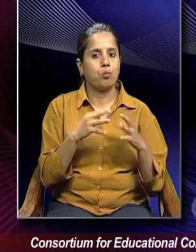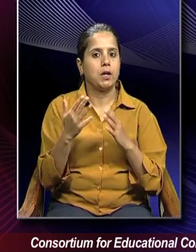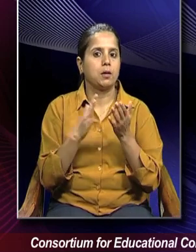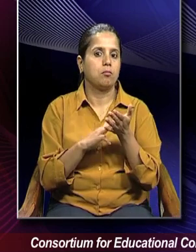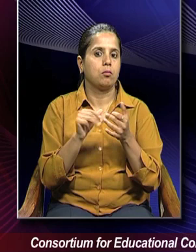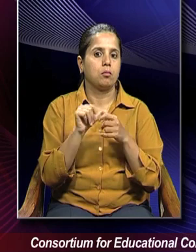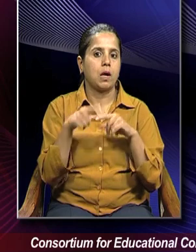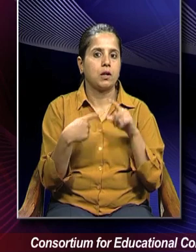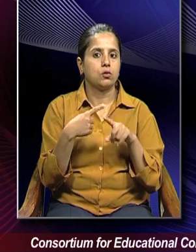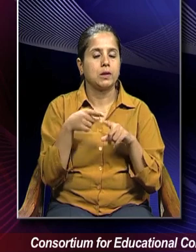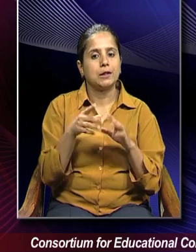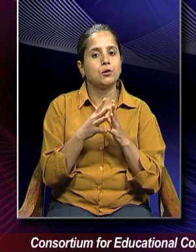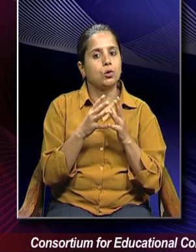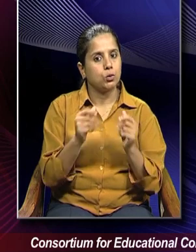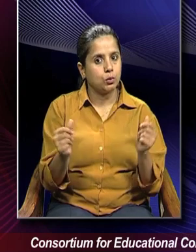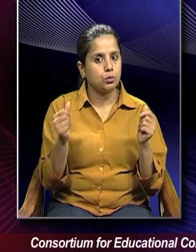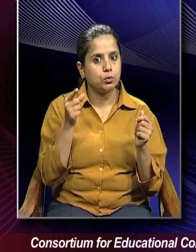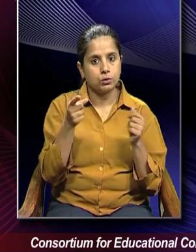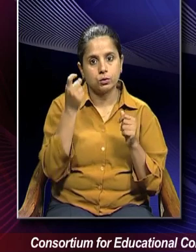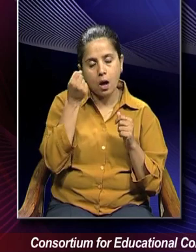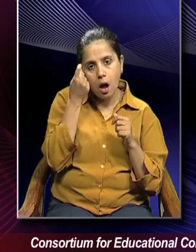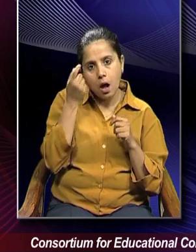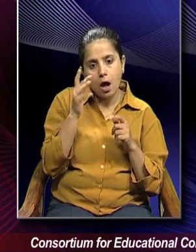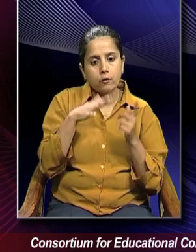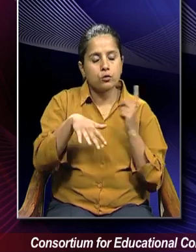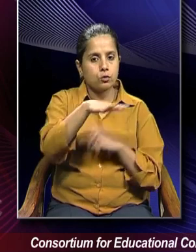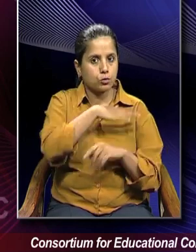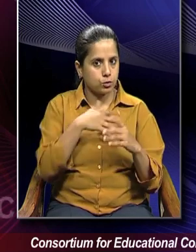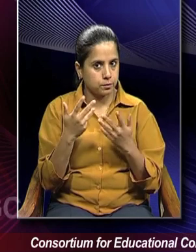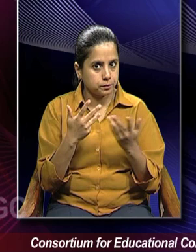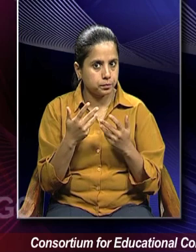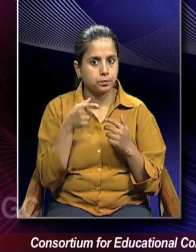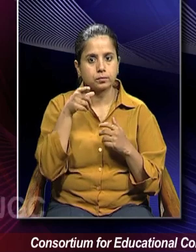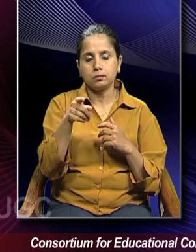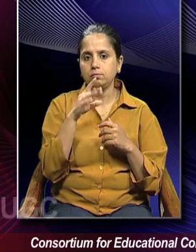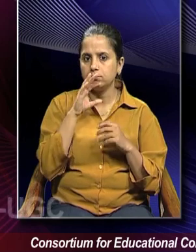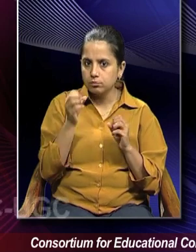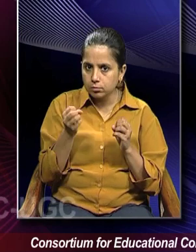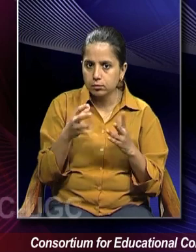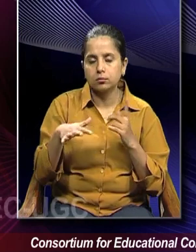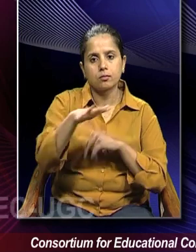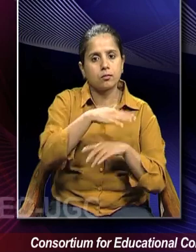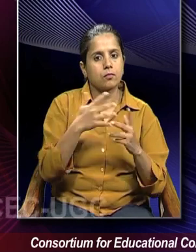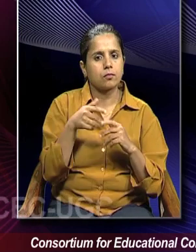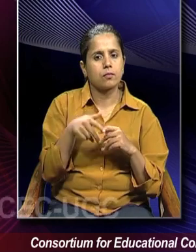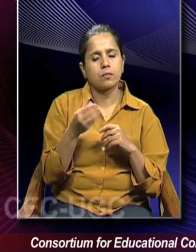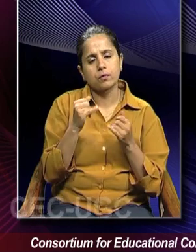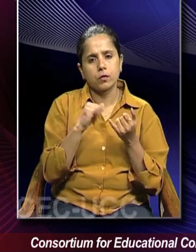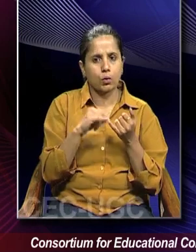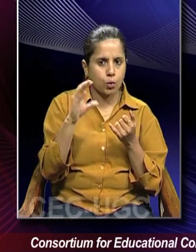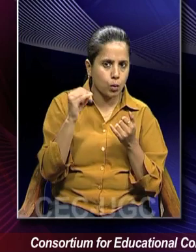to find a solution, to understand a situation, to actuate a situation. In so-so window, we